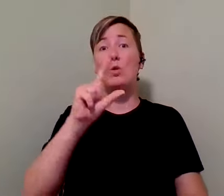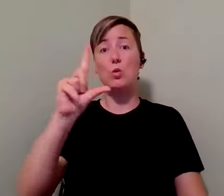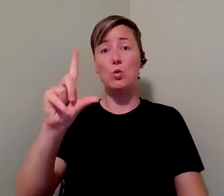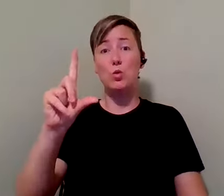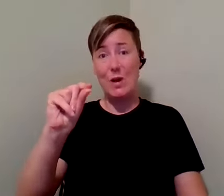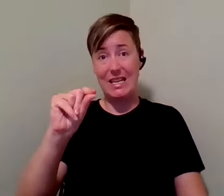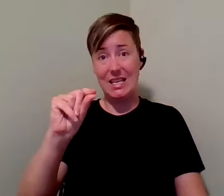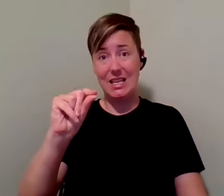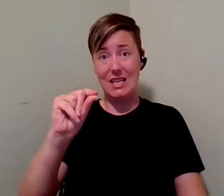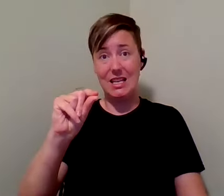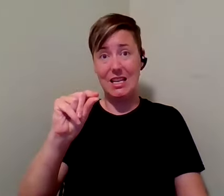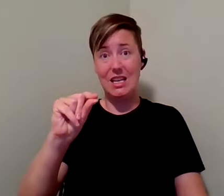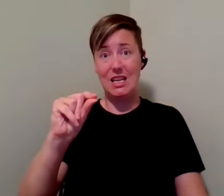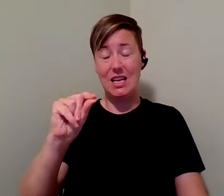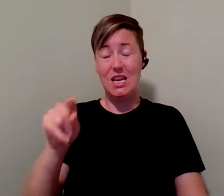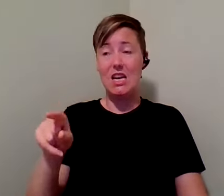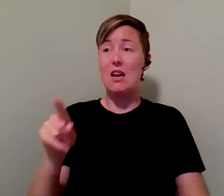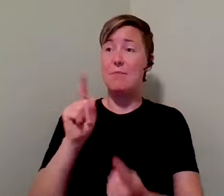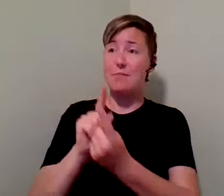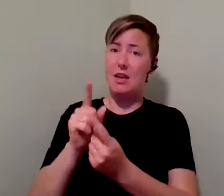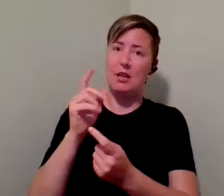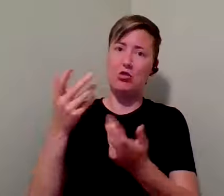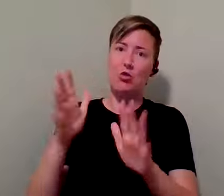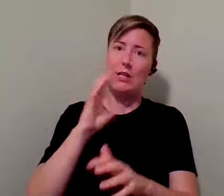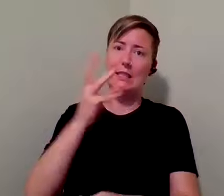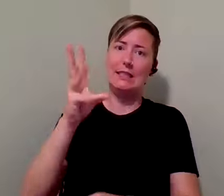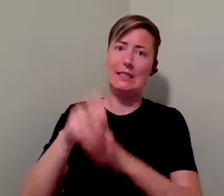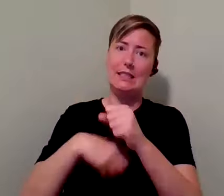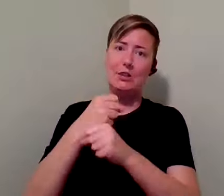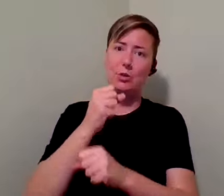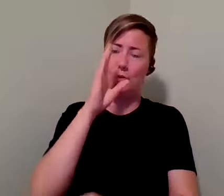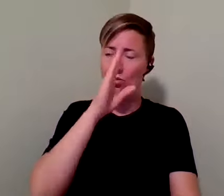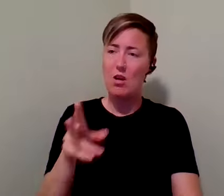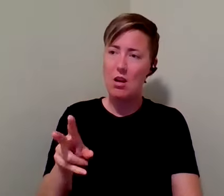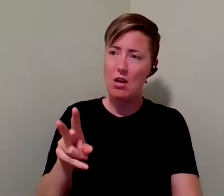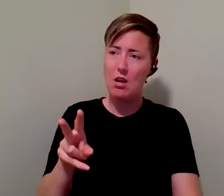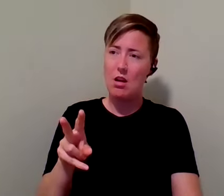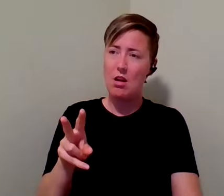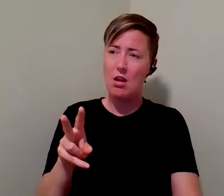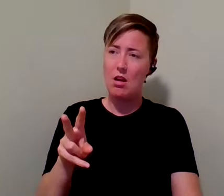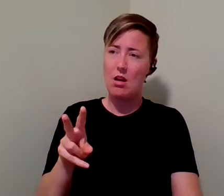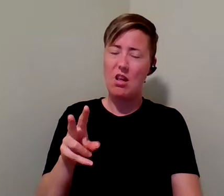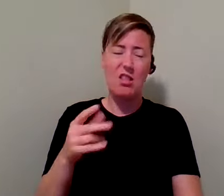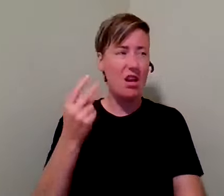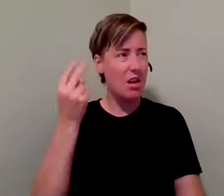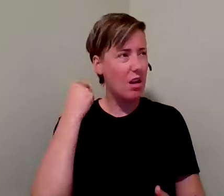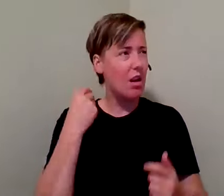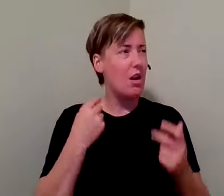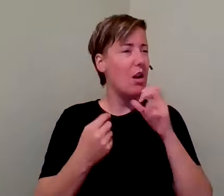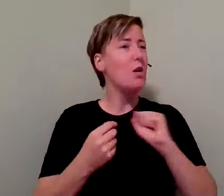years sober. And I had been monkeying around from age 22 to age 28. So I'm too